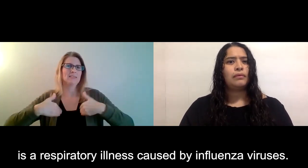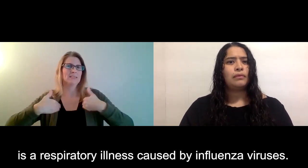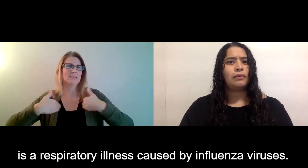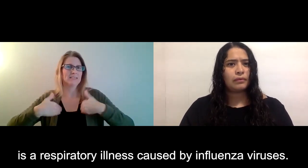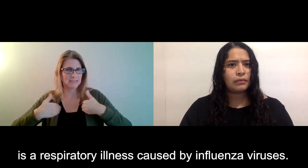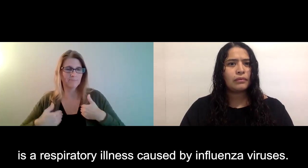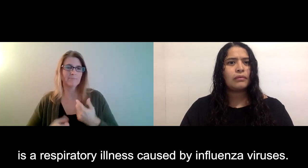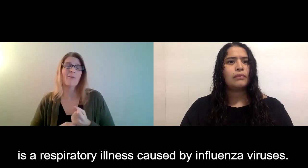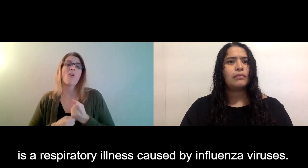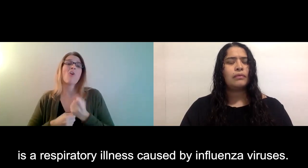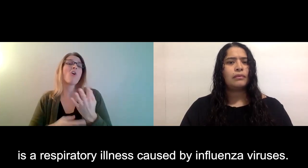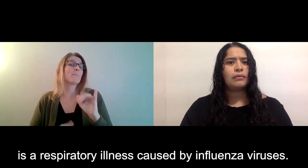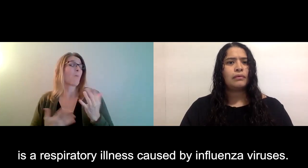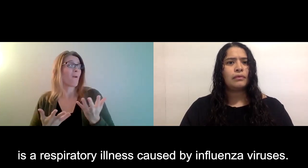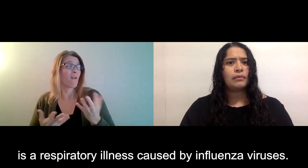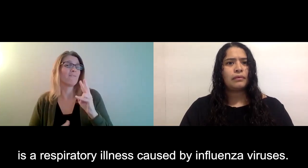viruses.